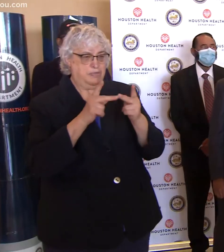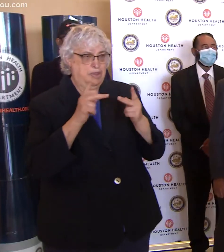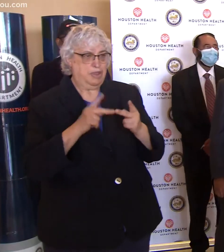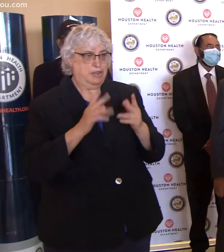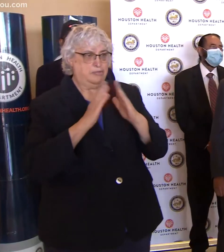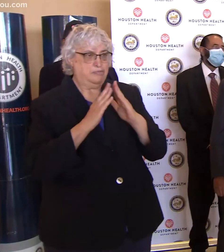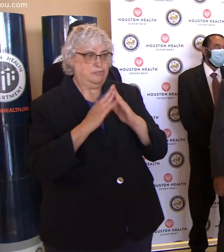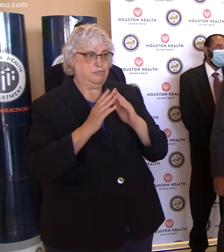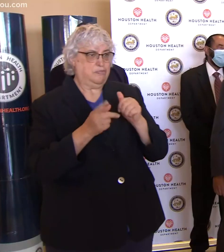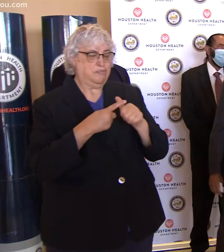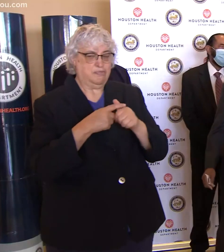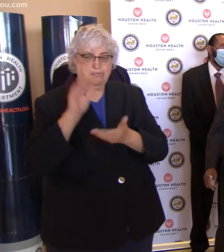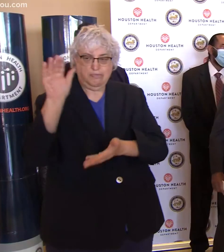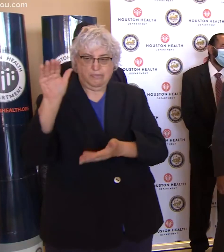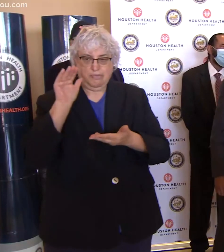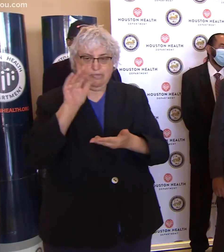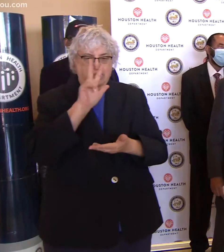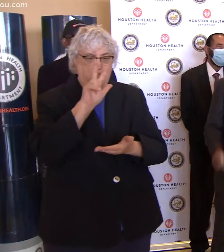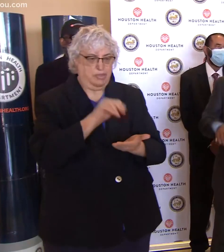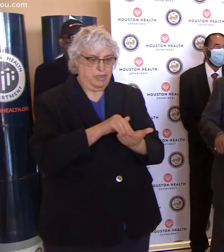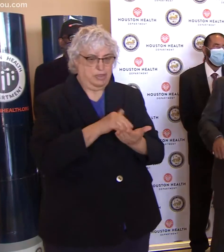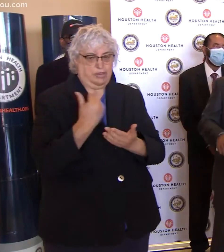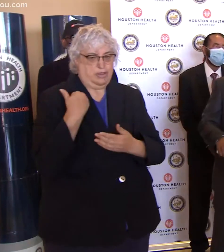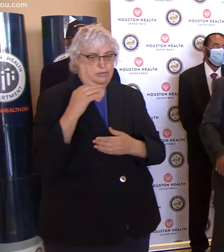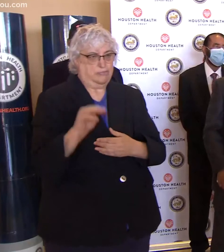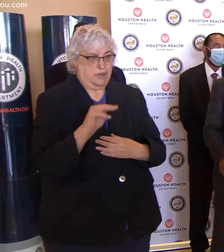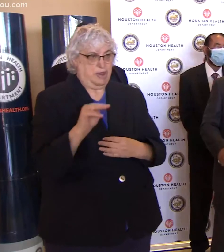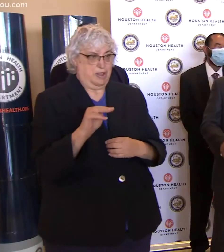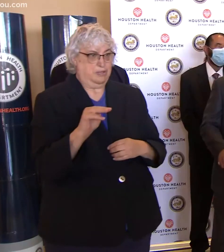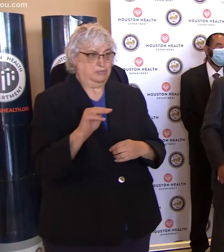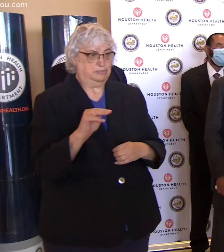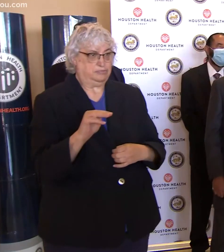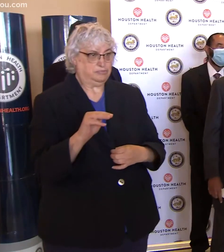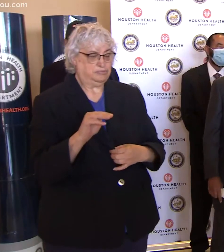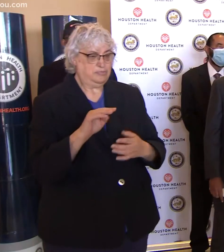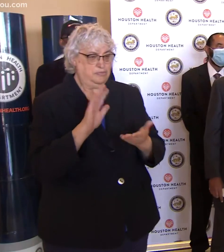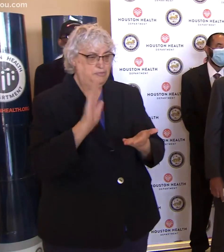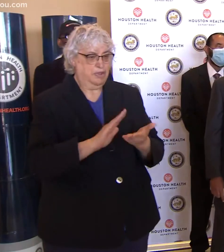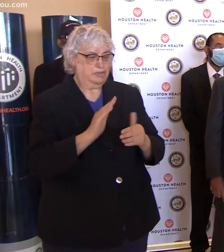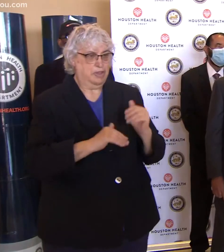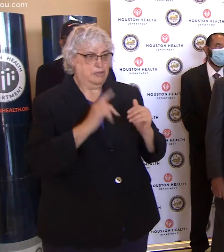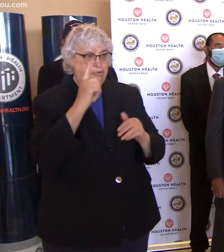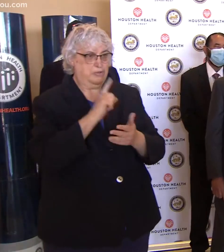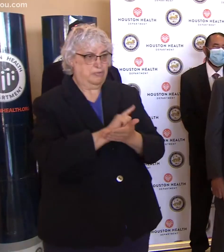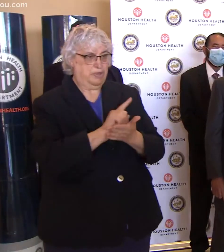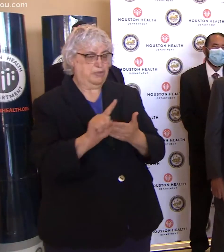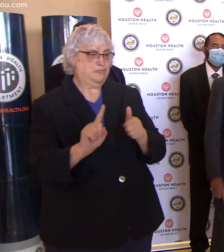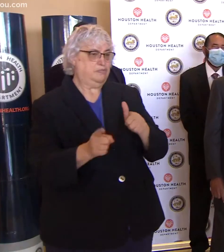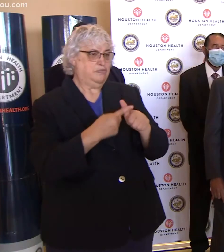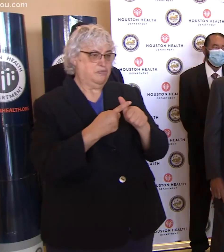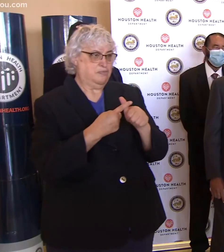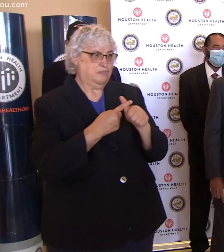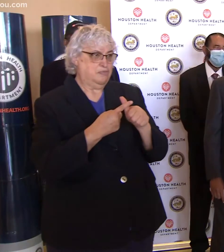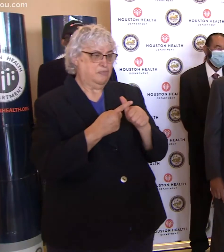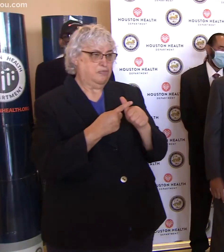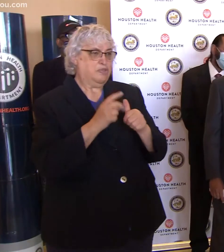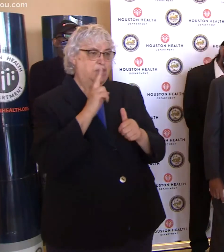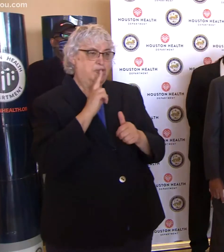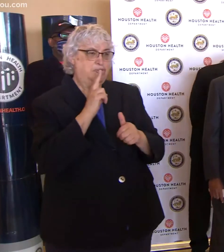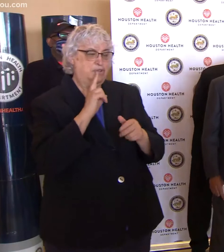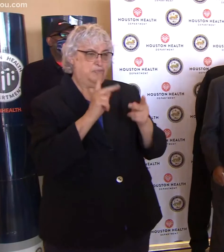got its initial dosage, the city and the fire department, on Monday, just Monday, less than a week ago. So this is the first